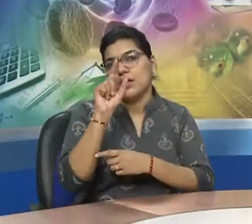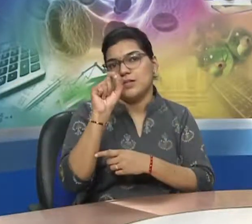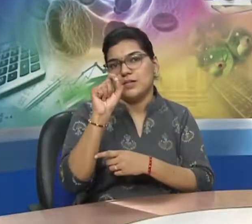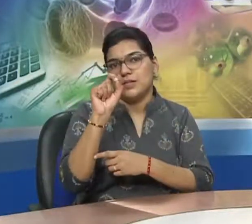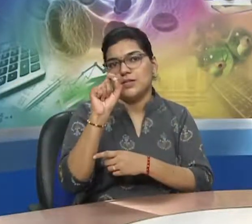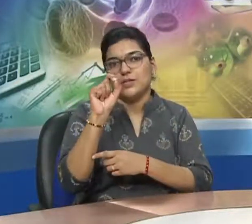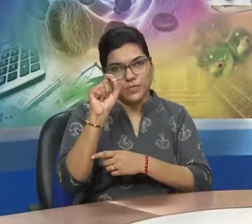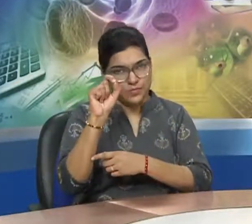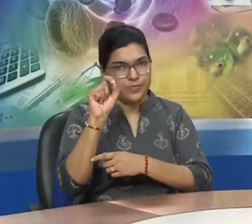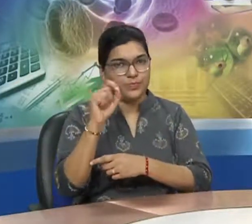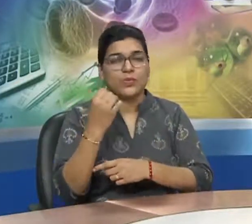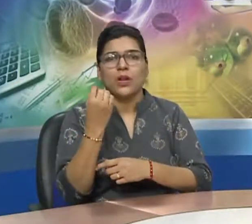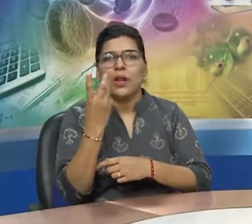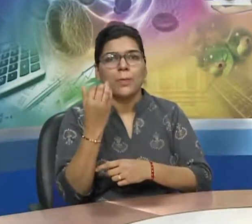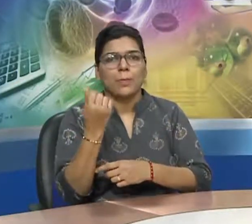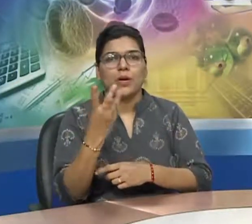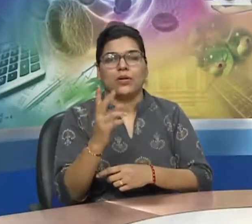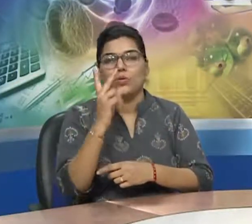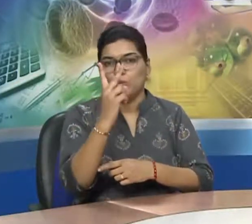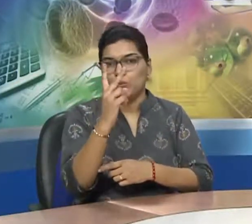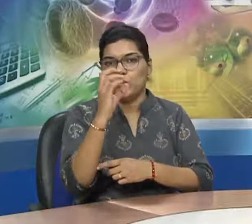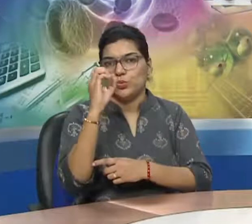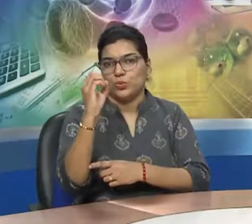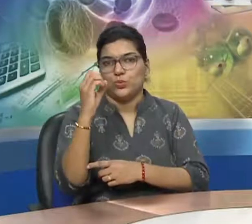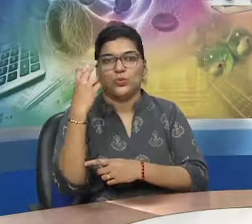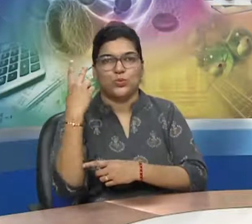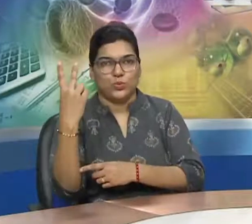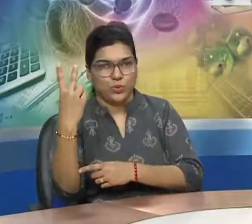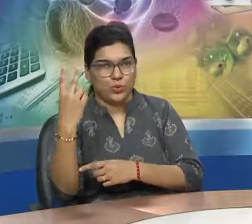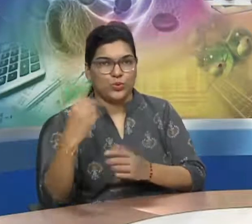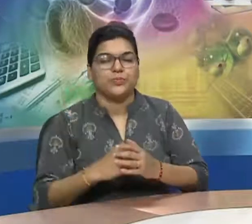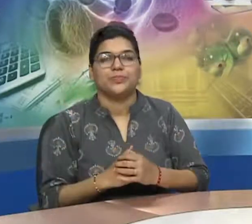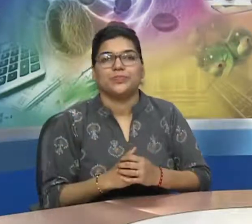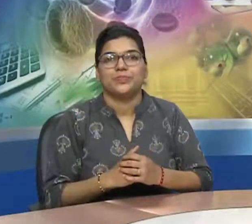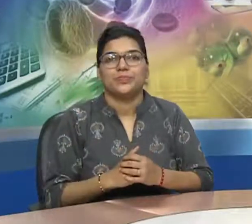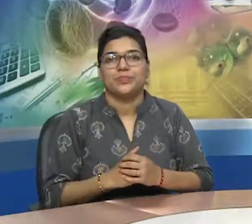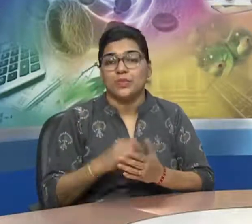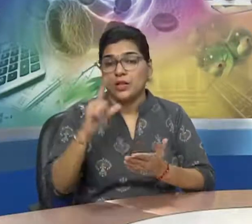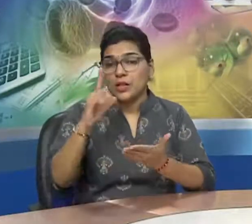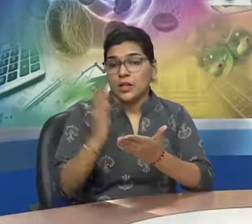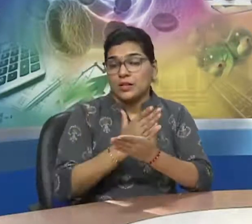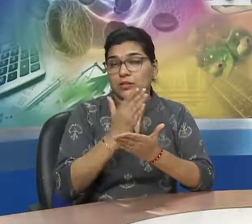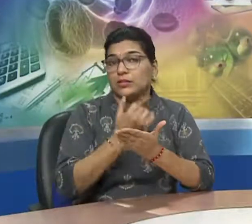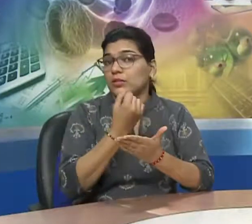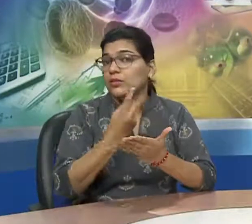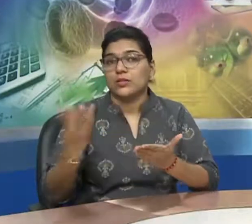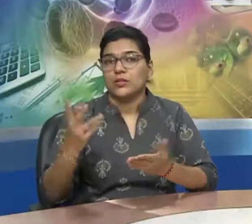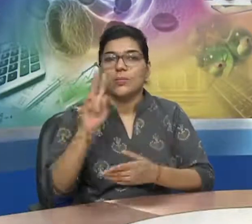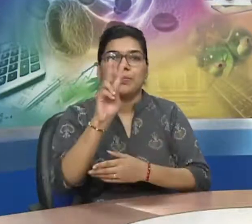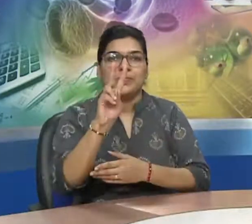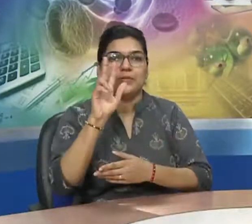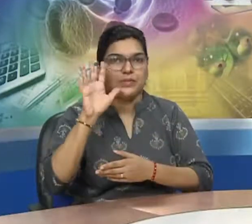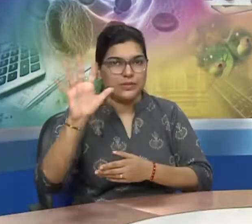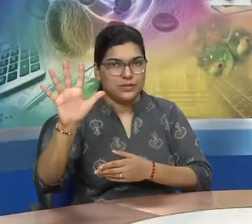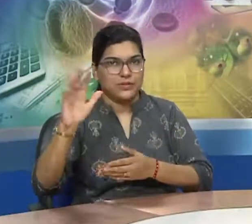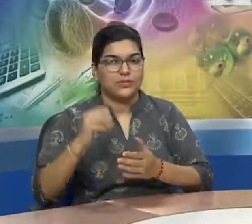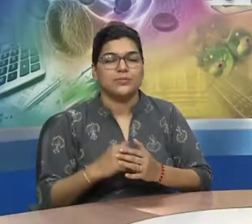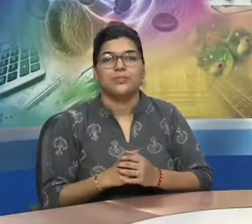This is for secondary level. Code number for this subject is 302. This is lesson